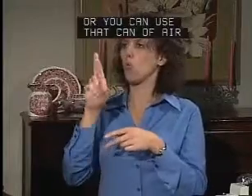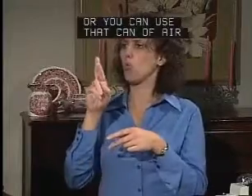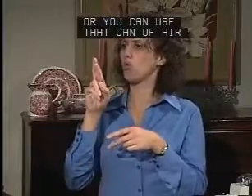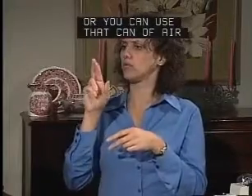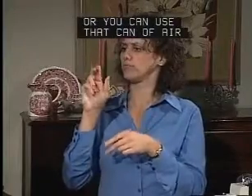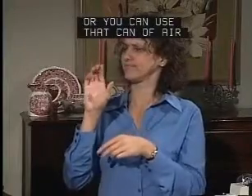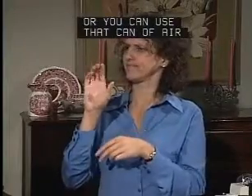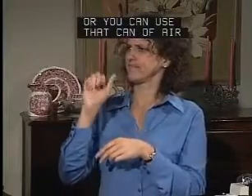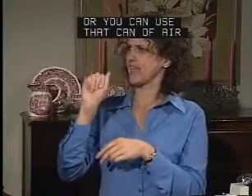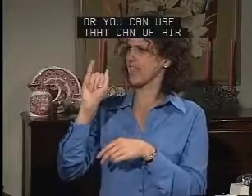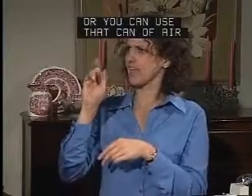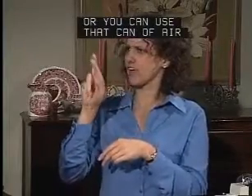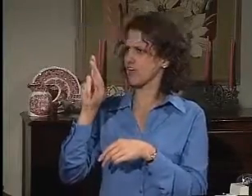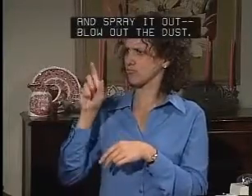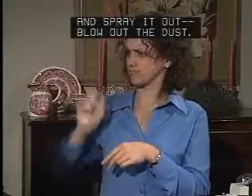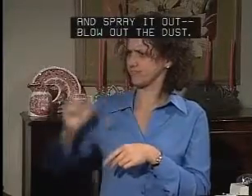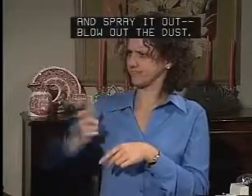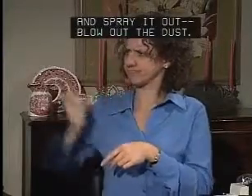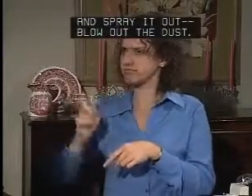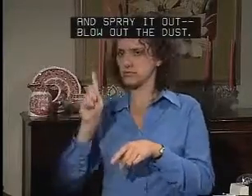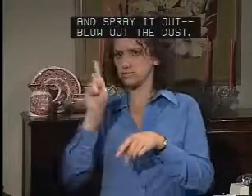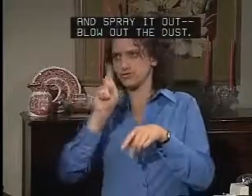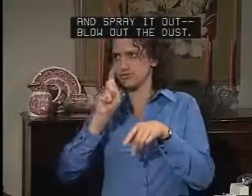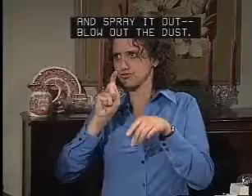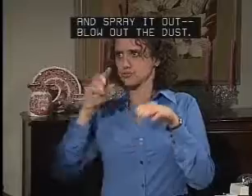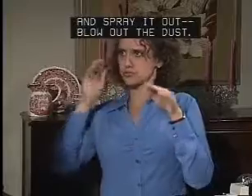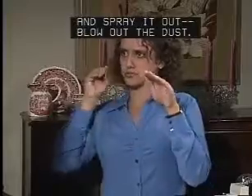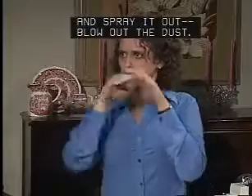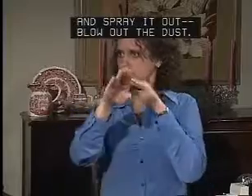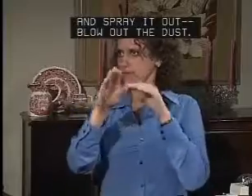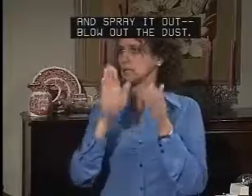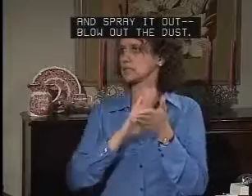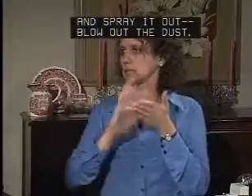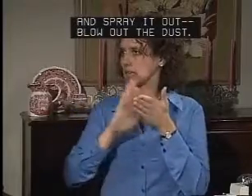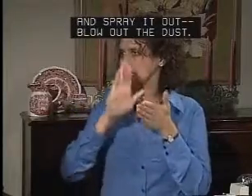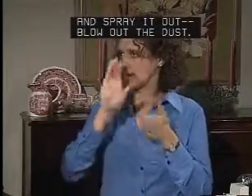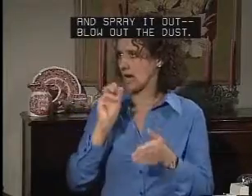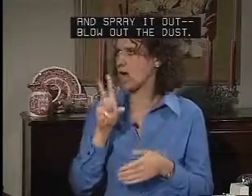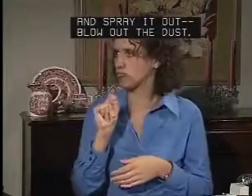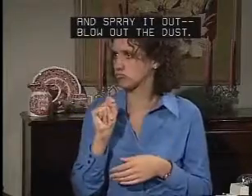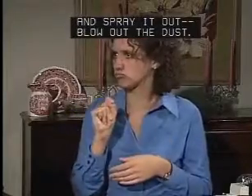can use that can of air and spray it out. Blow out the dust.